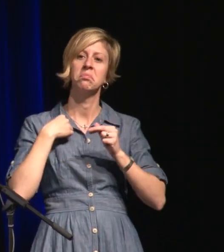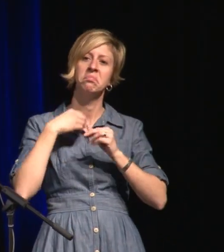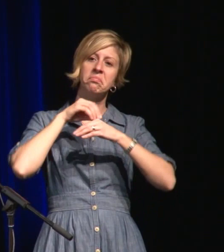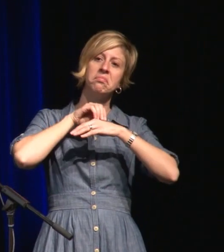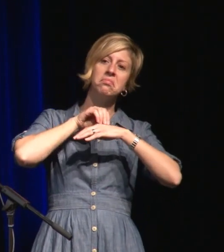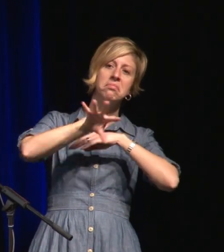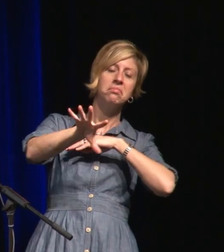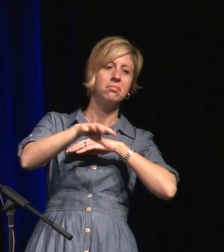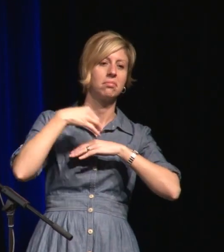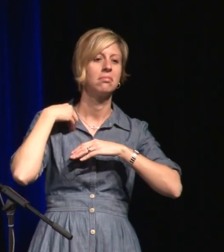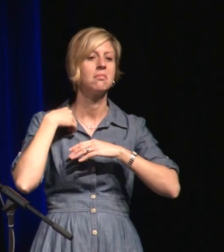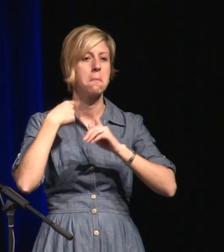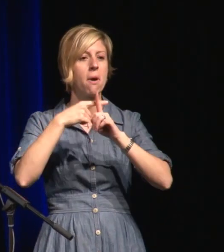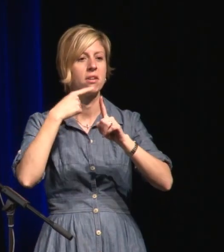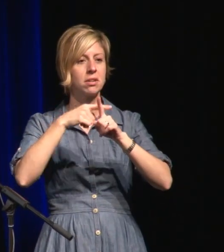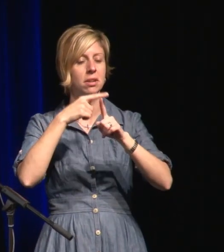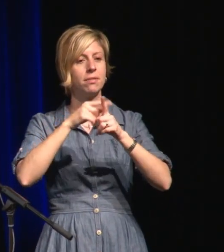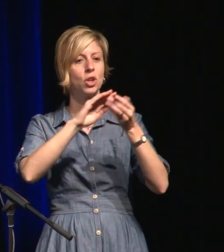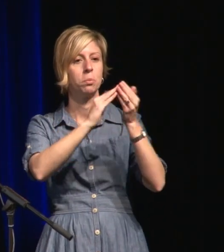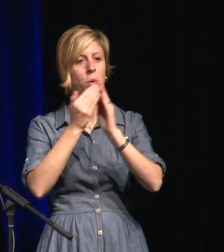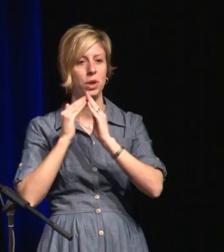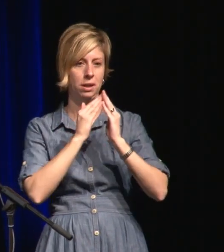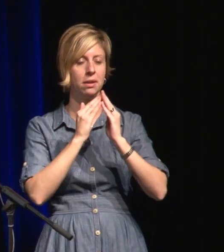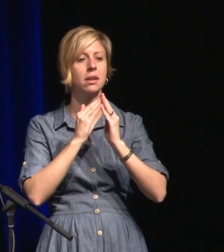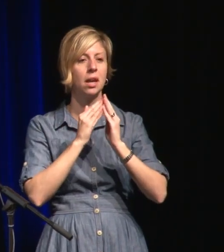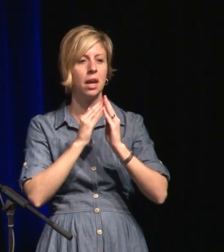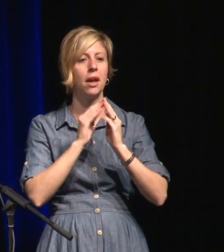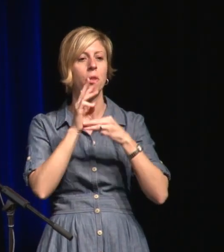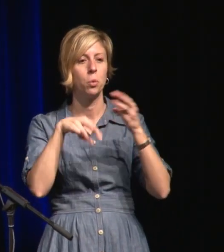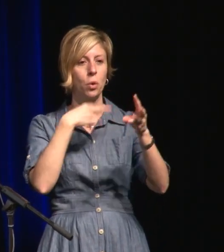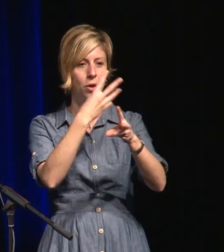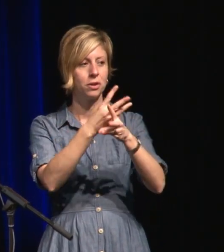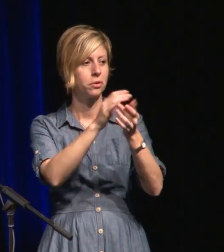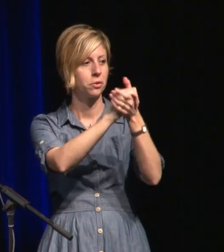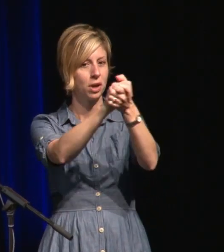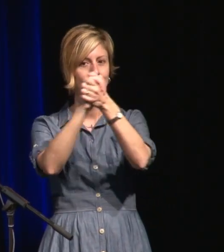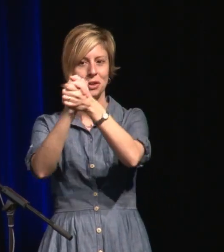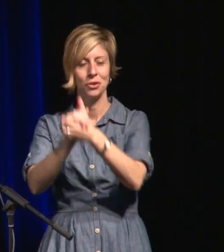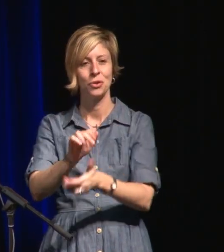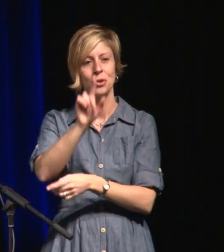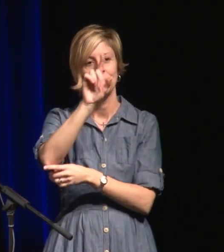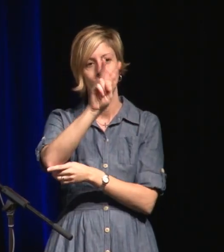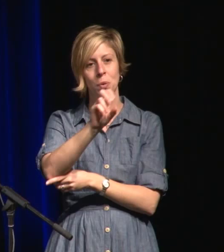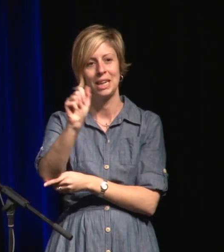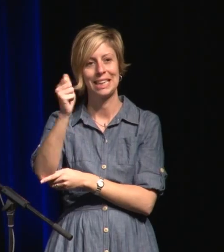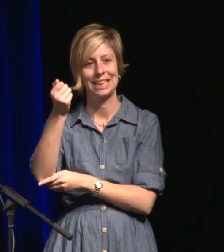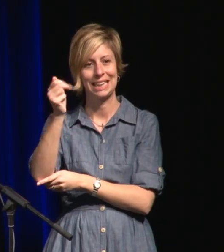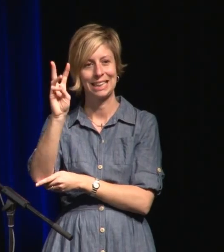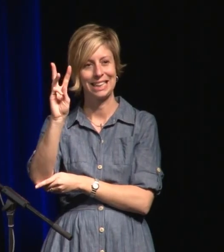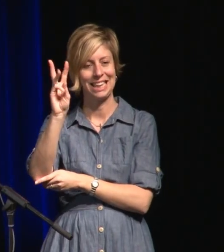Again, congratulations to the graduates of 2016. Well done, and best of luck in the future.